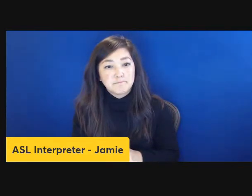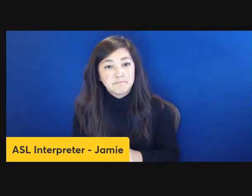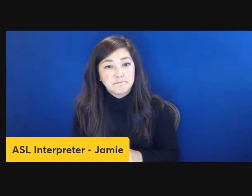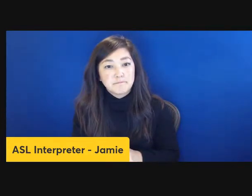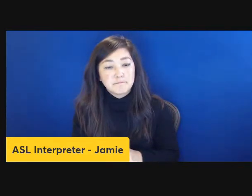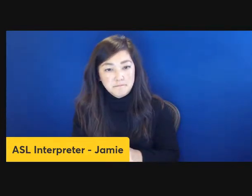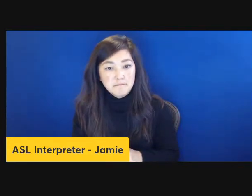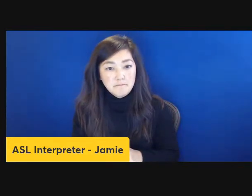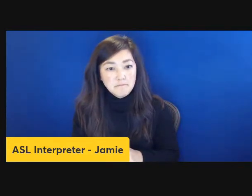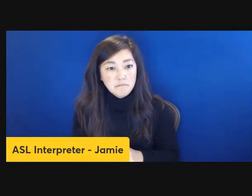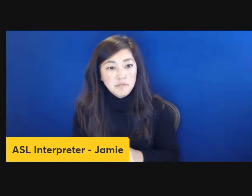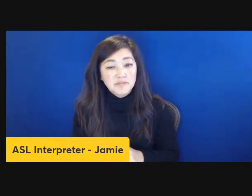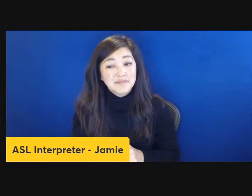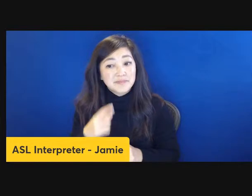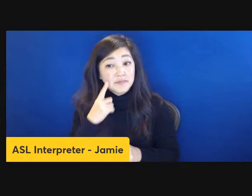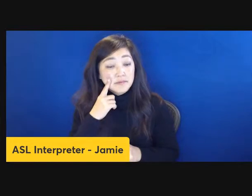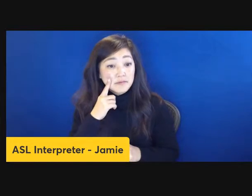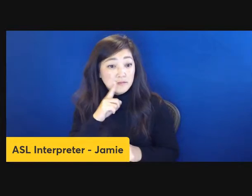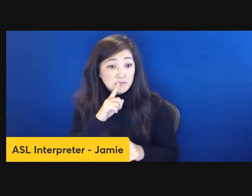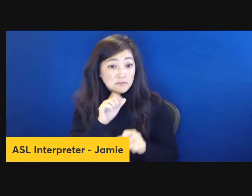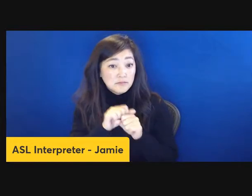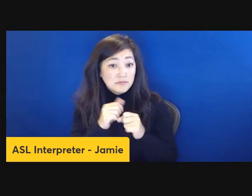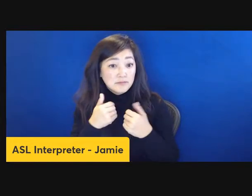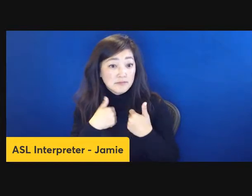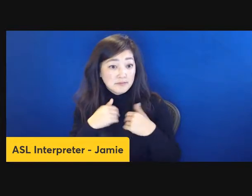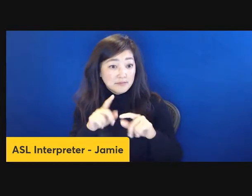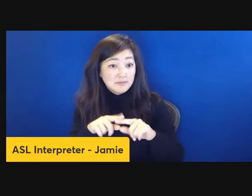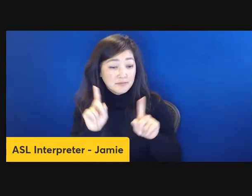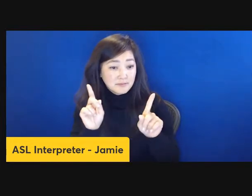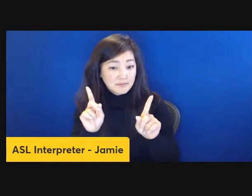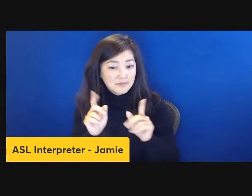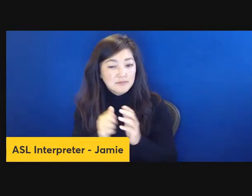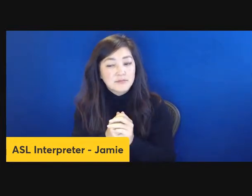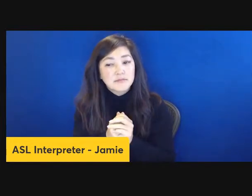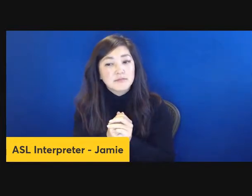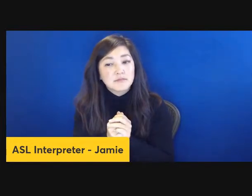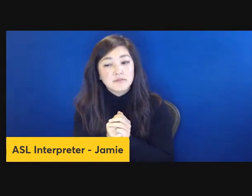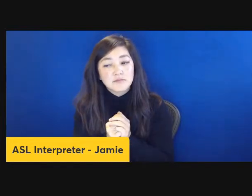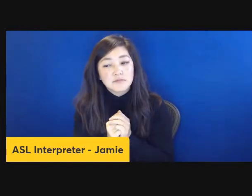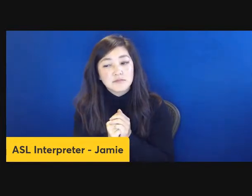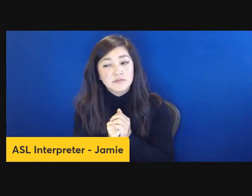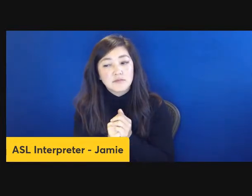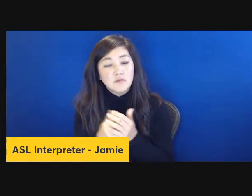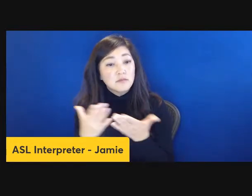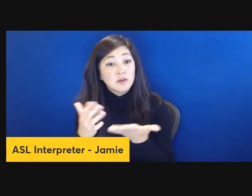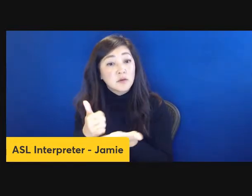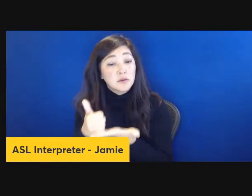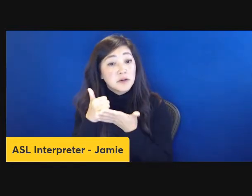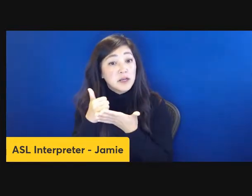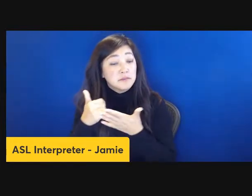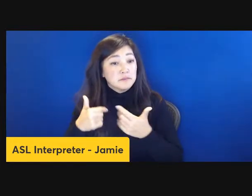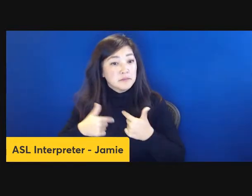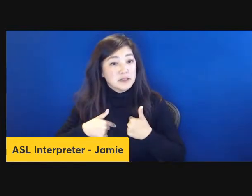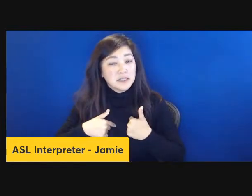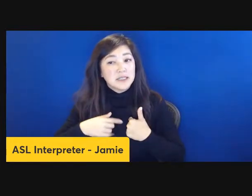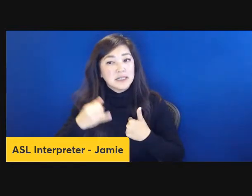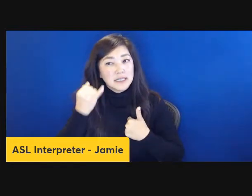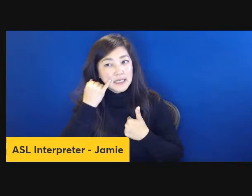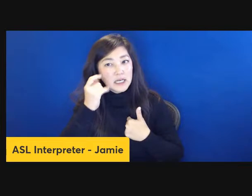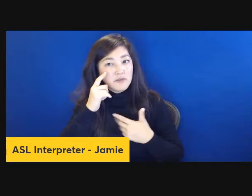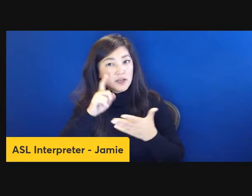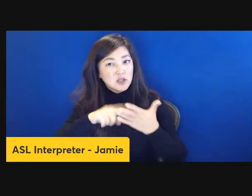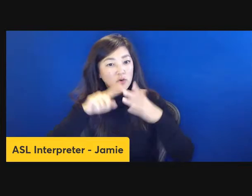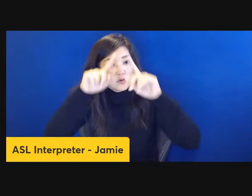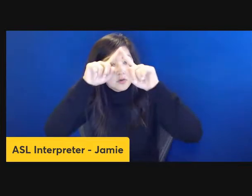I think there is difference. And what helped me was that if we see a hierarchy, we